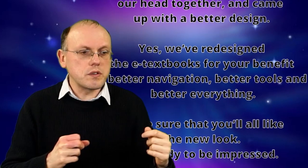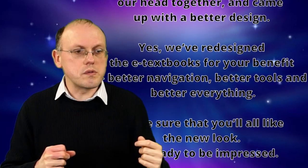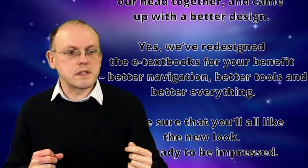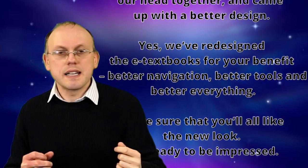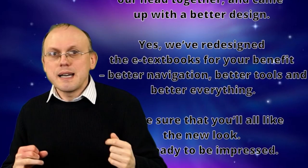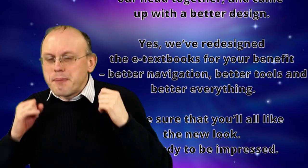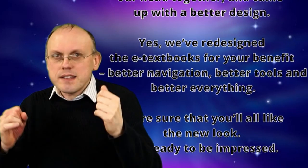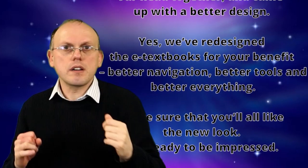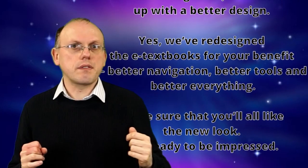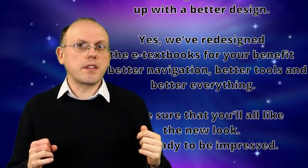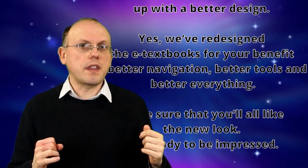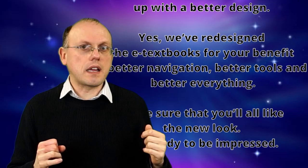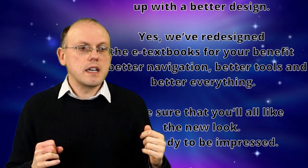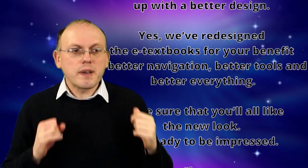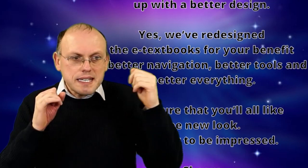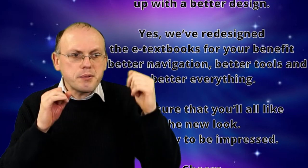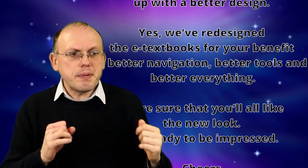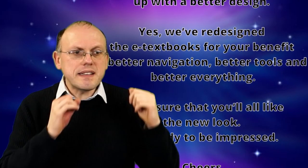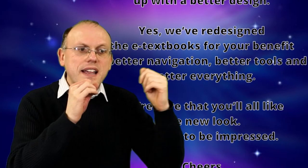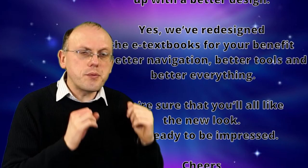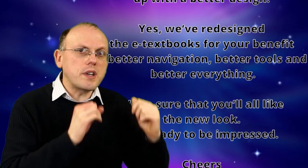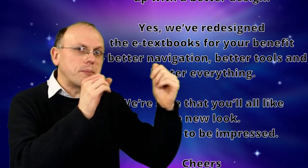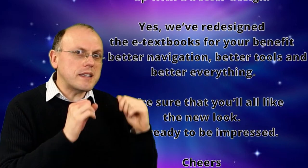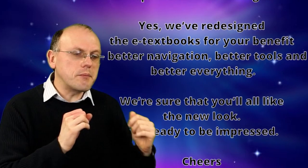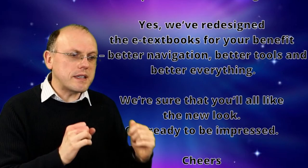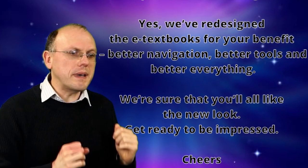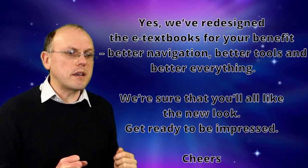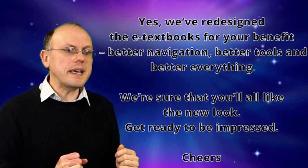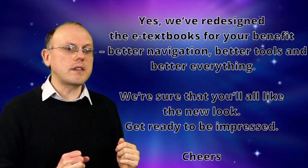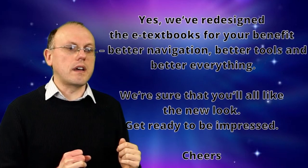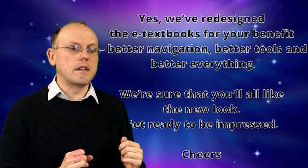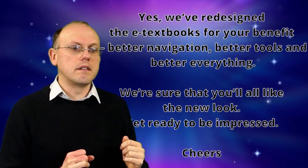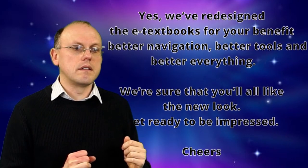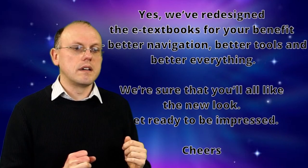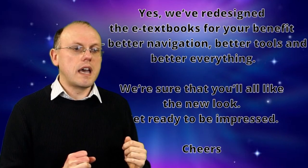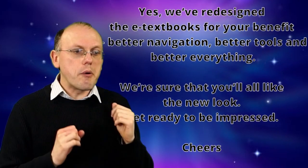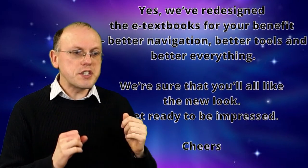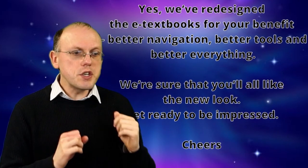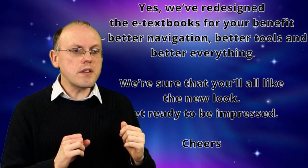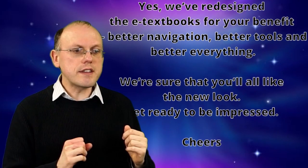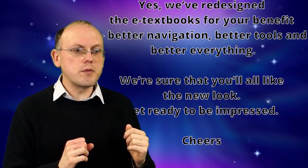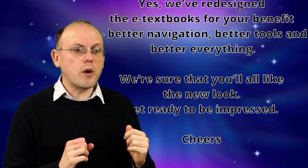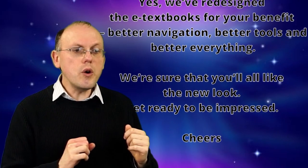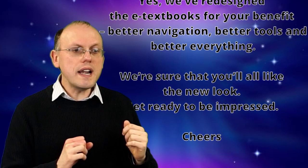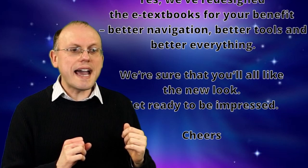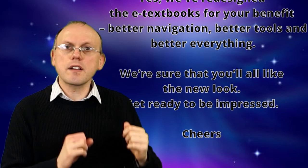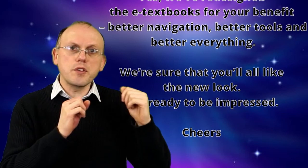tools, better everything. We keep repeating that word, better, better, better, better. And we're sure that you will all like the new